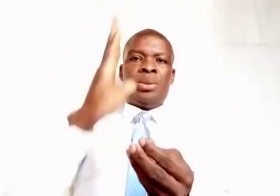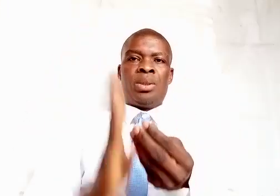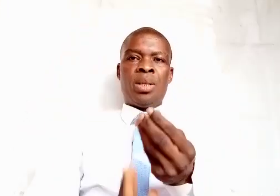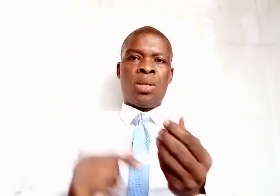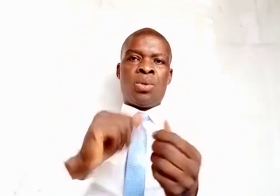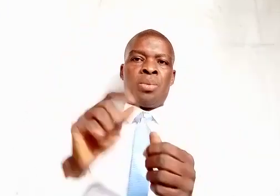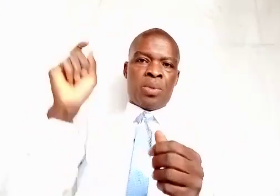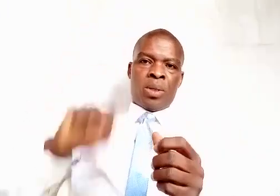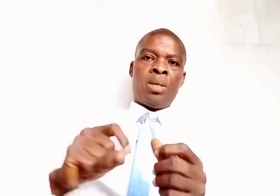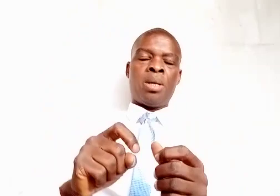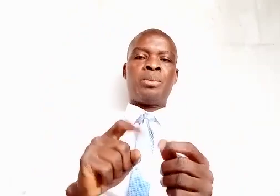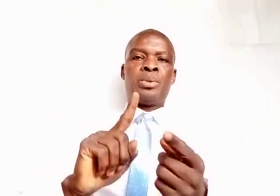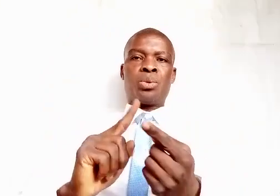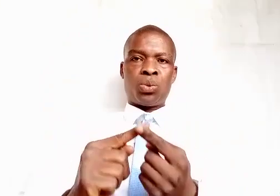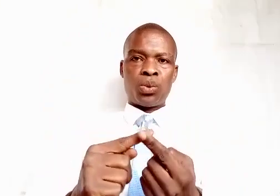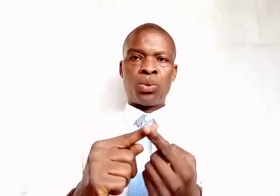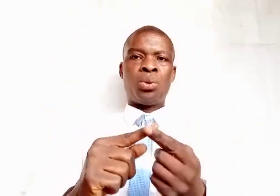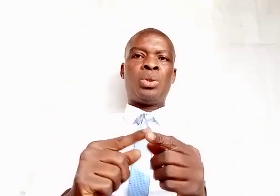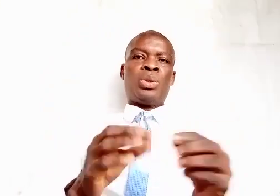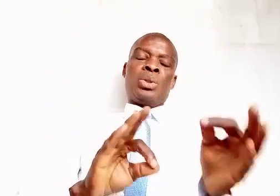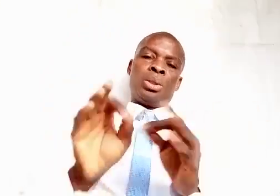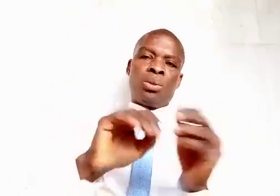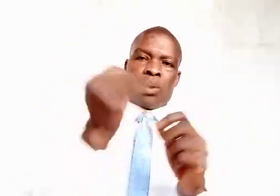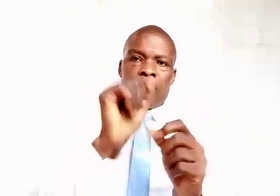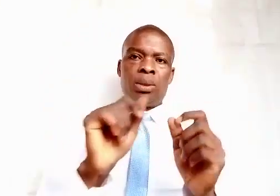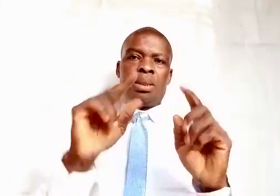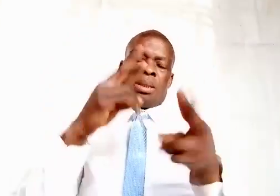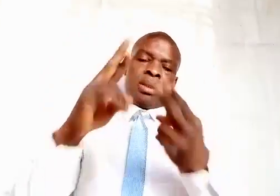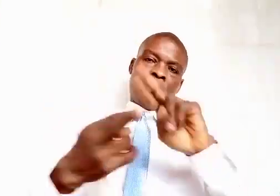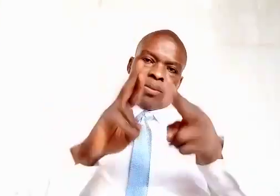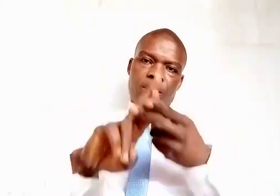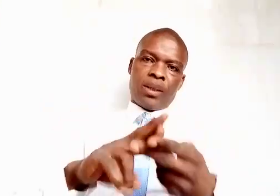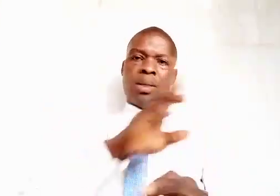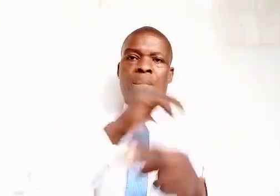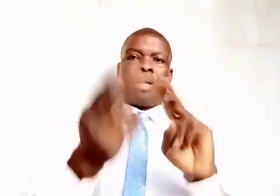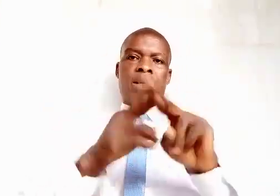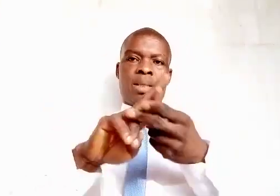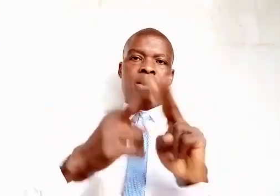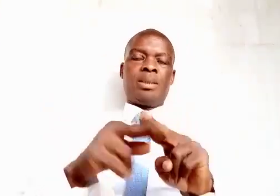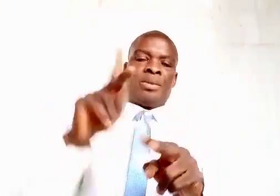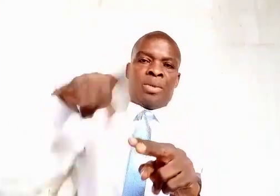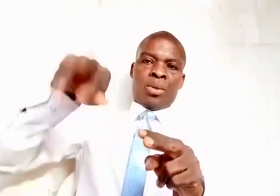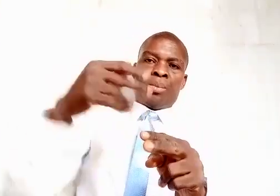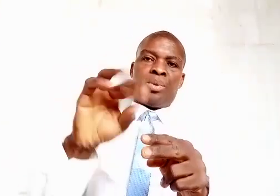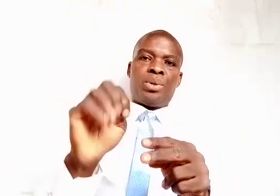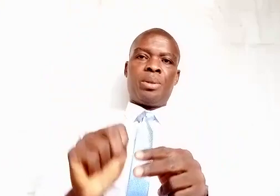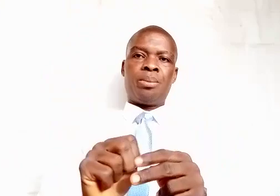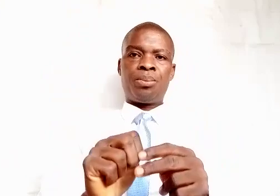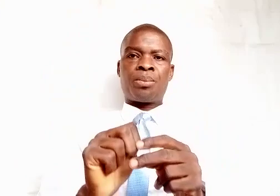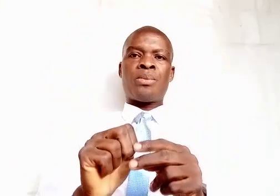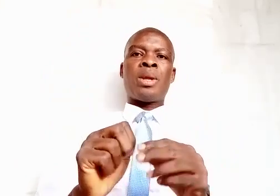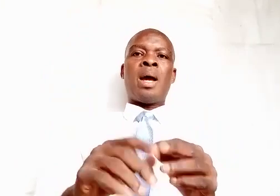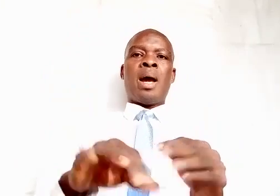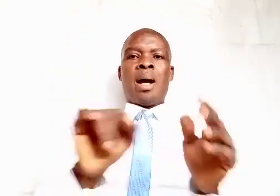able to distinguish between reflexive and relative pronouns. Identify reflexive